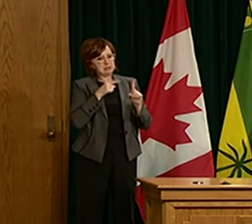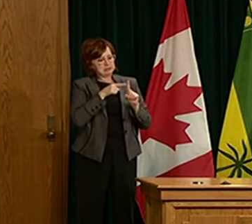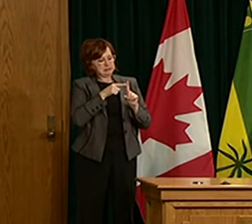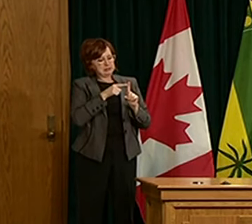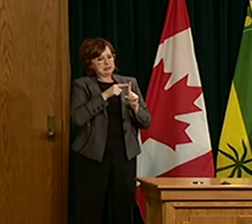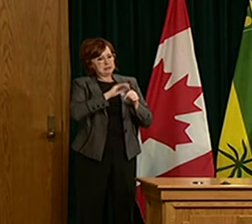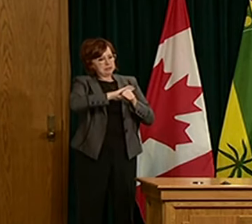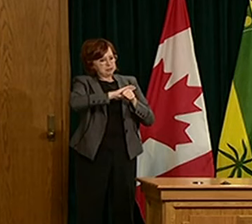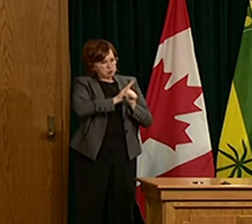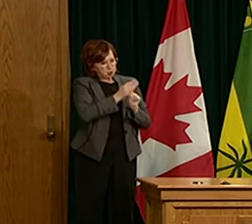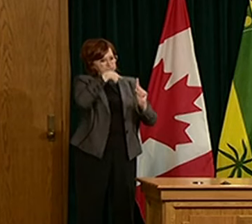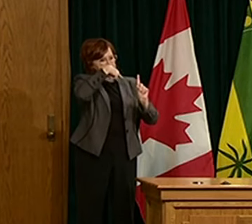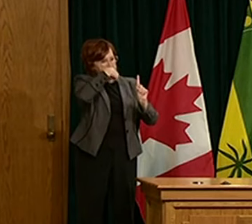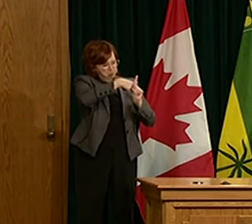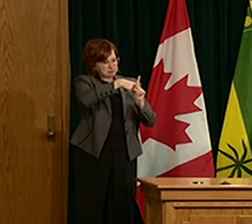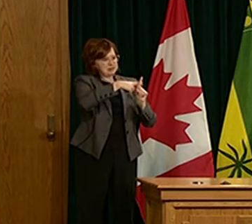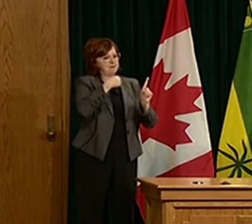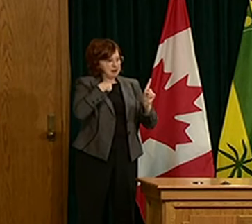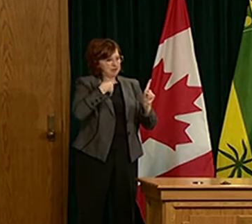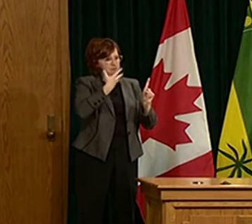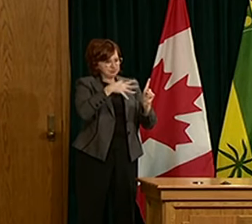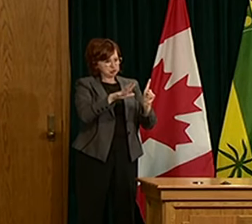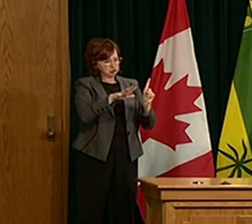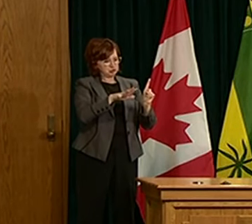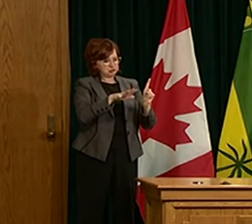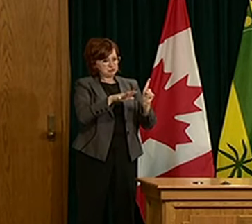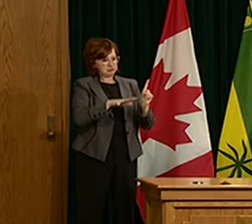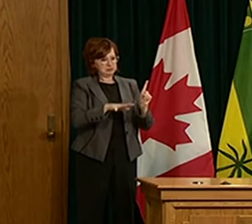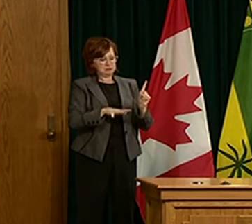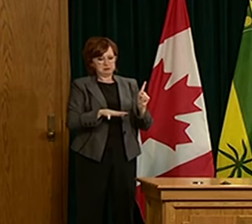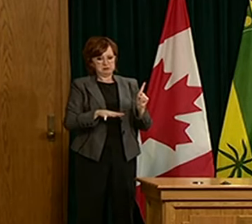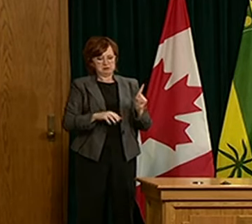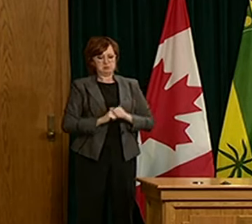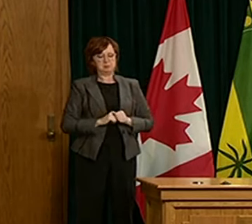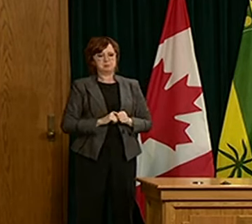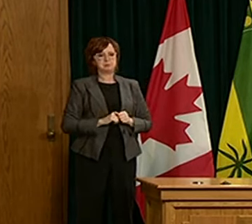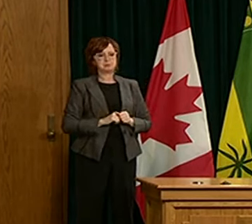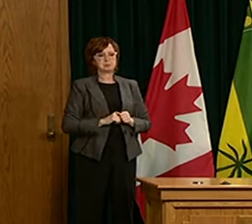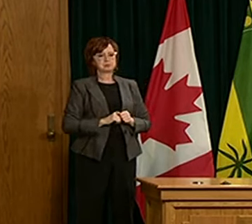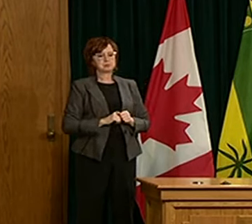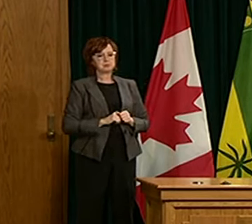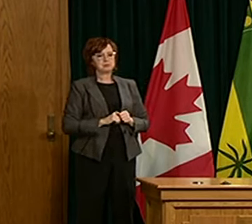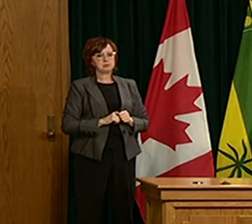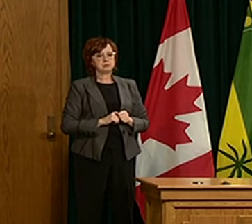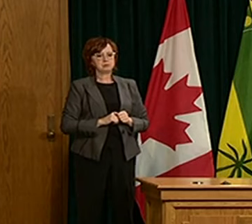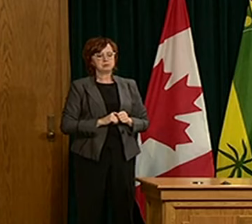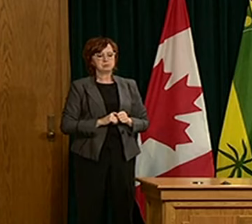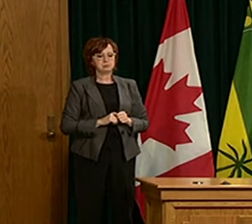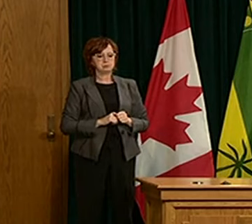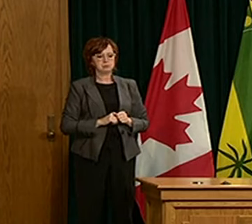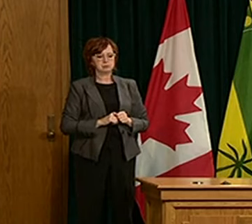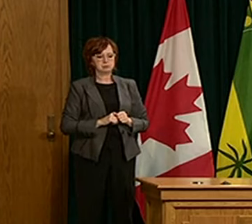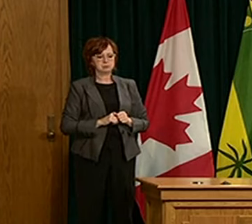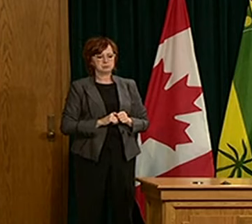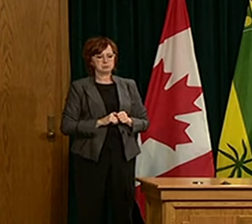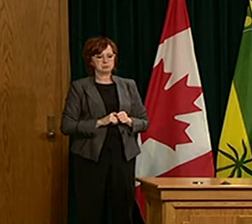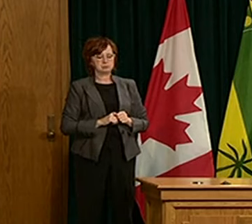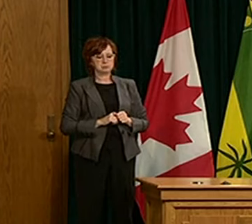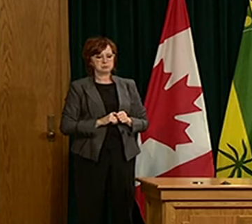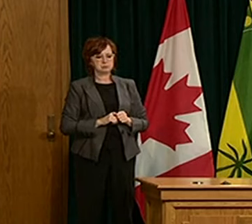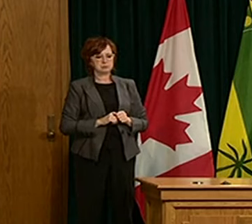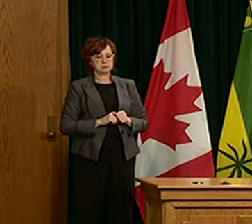specifically COVID positive, and that we do not account currently for those that are currently using the hospital capacity,